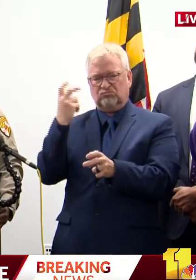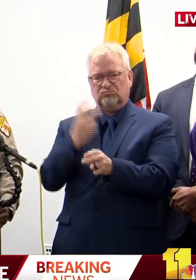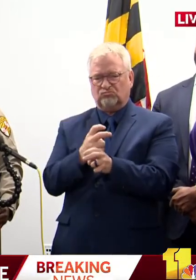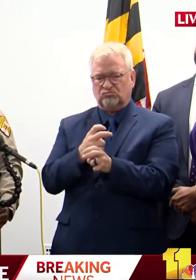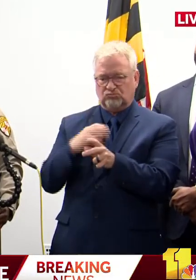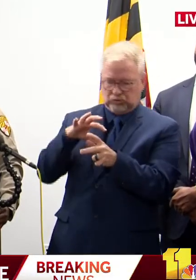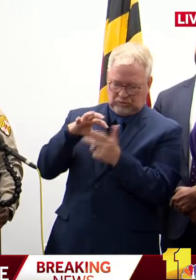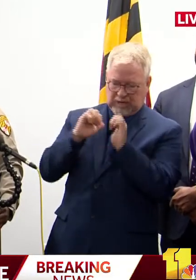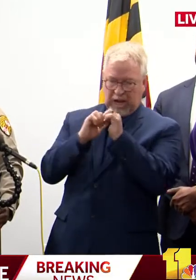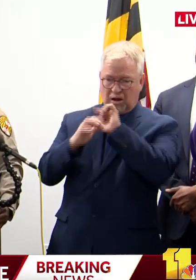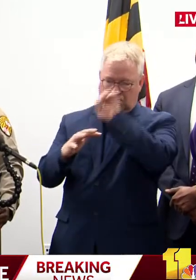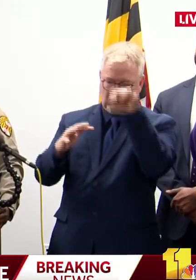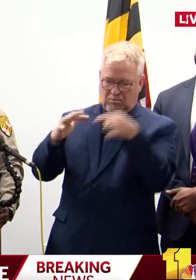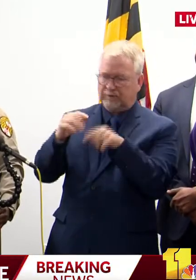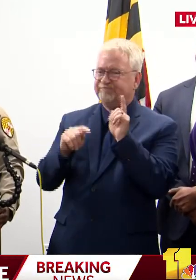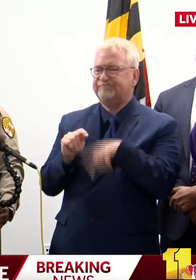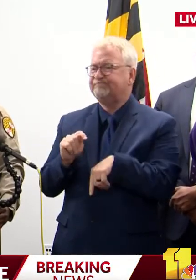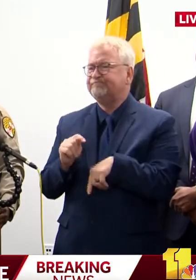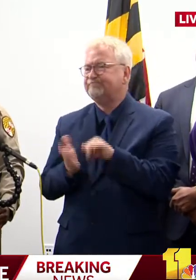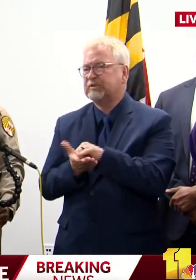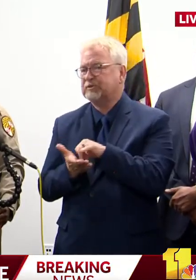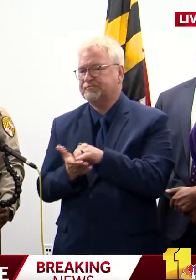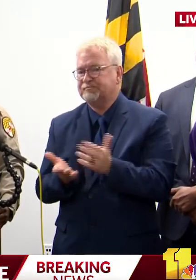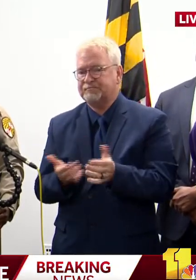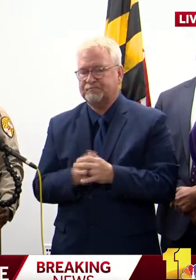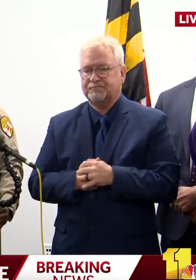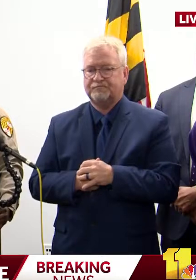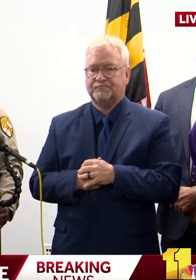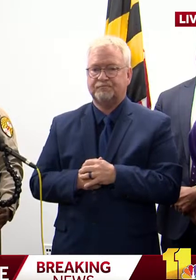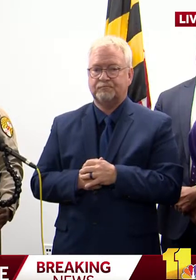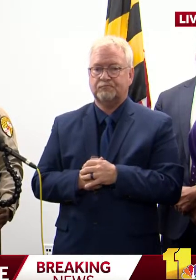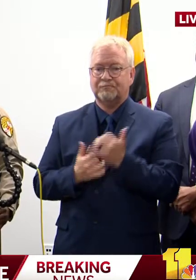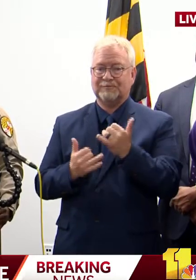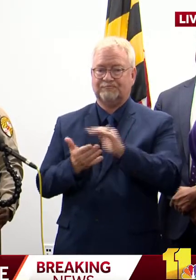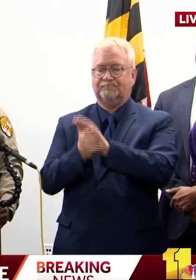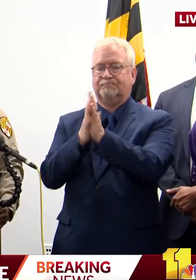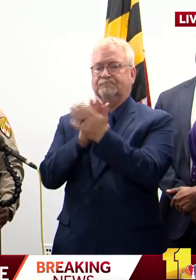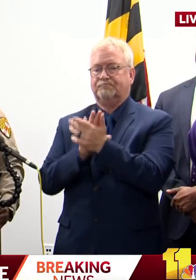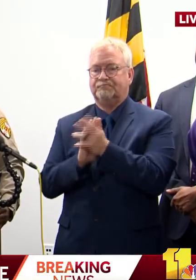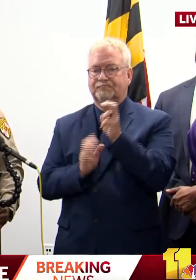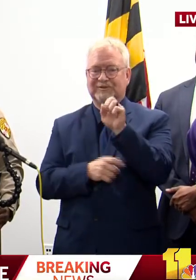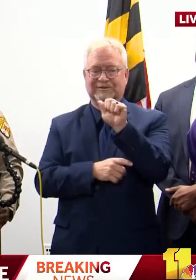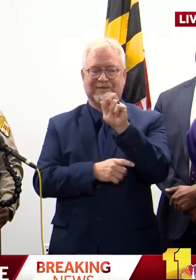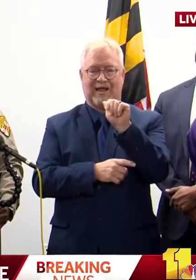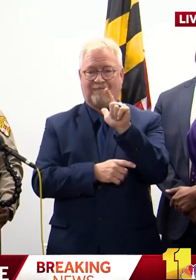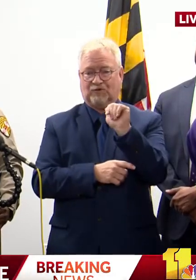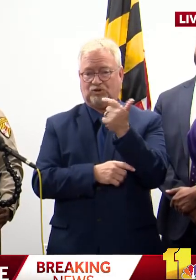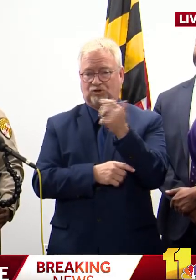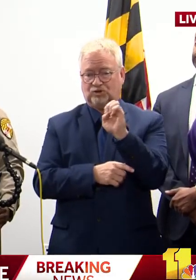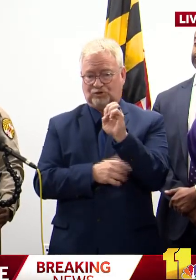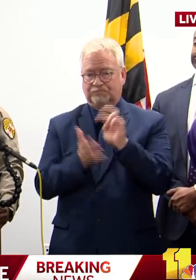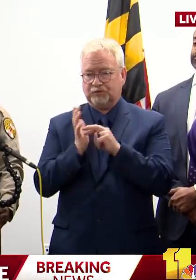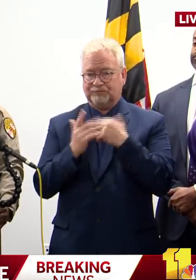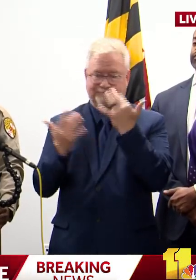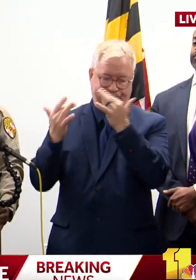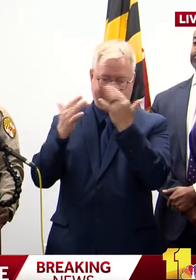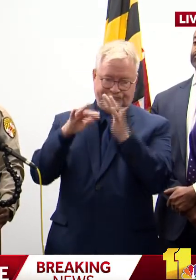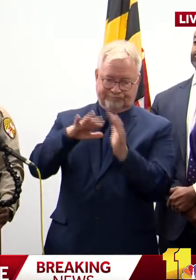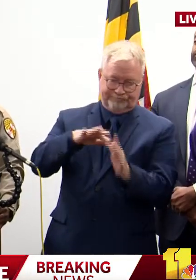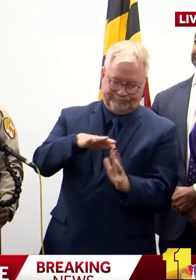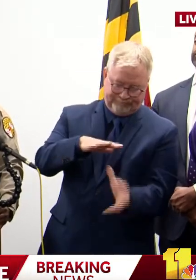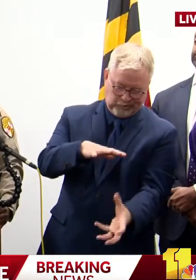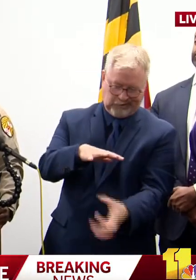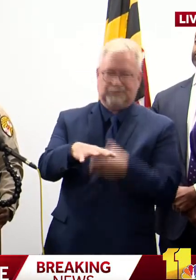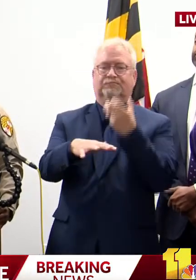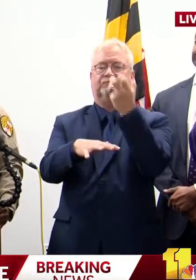At this point, as this moves to a salvage recovery effort, the Maryland State Police will continue to support